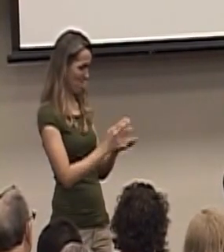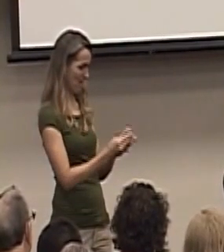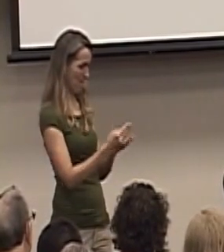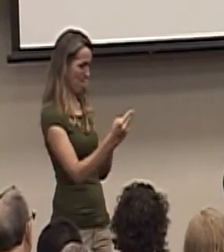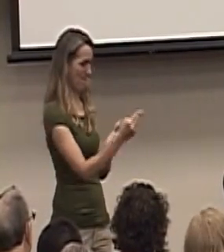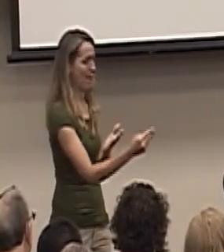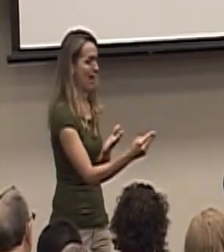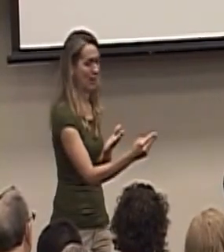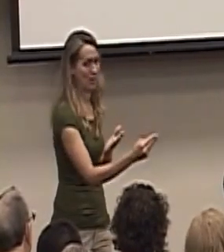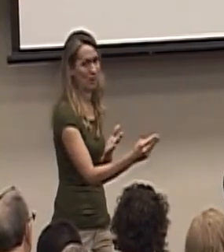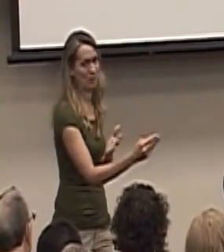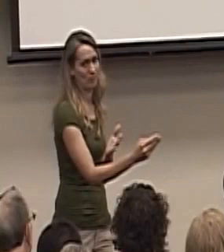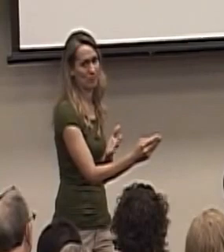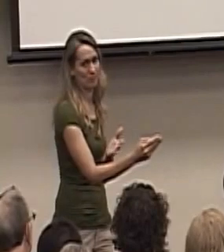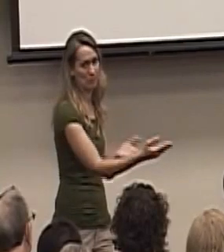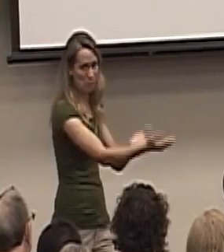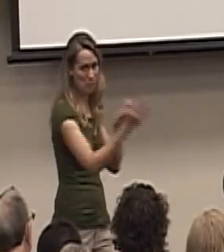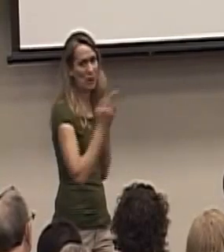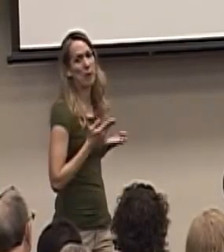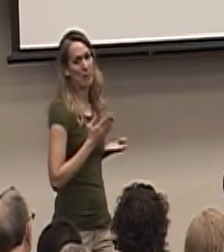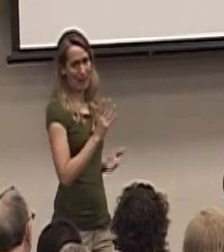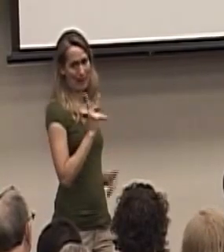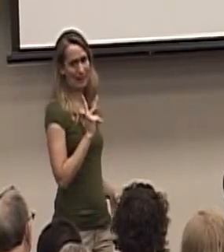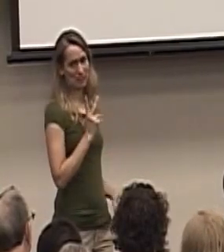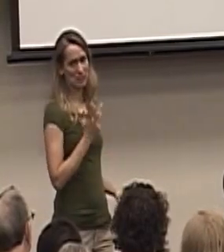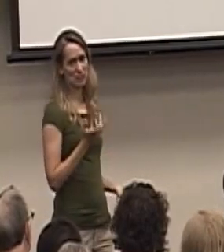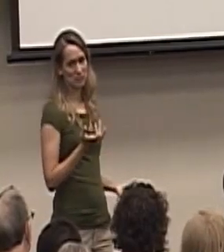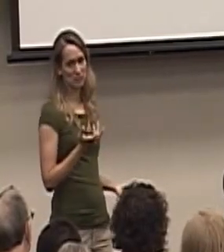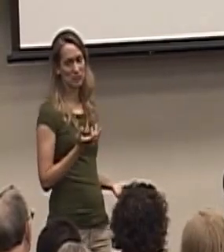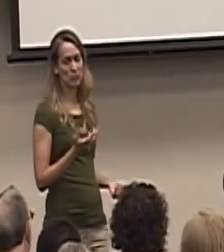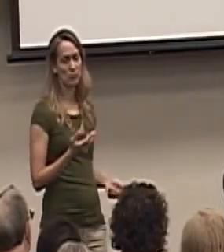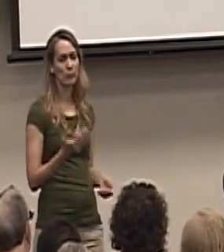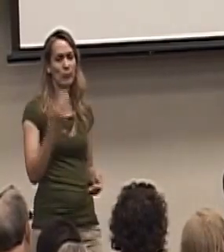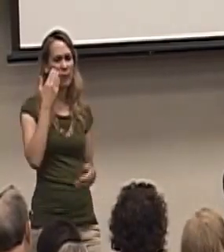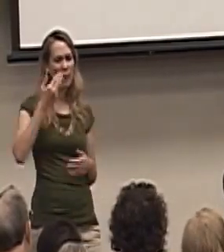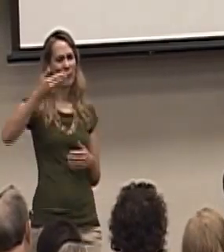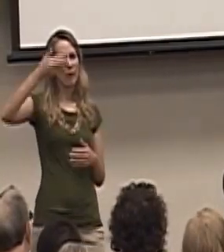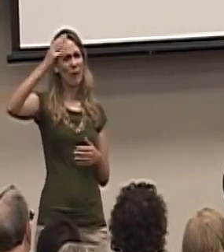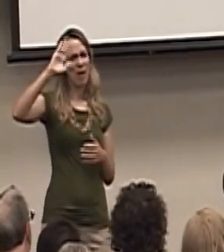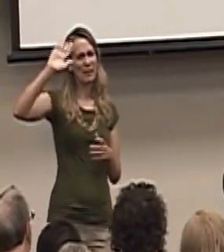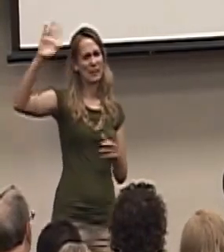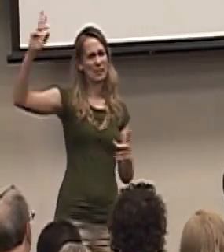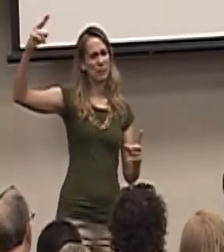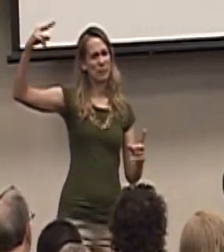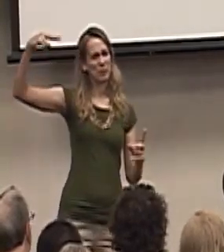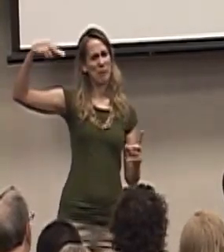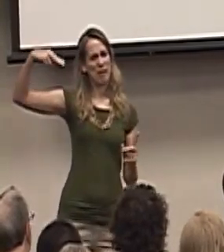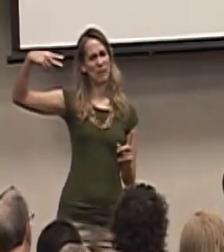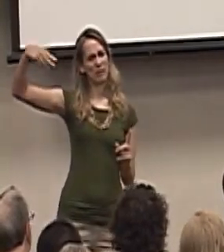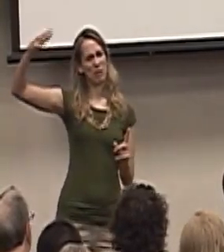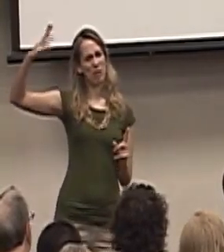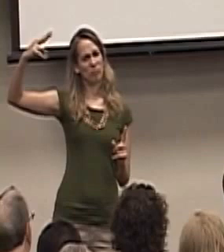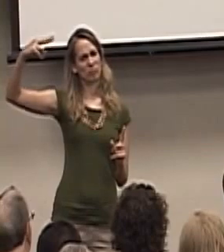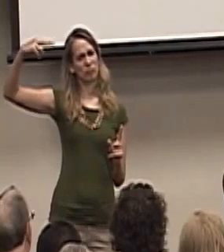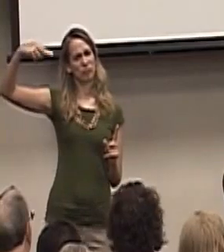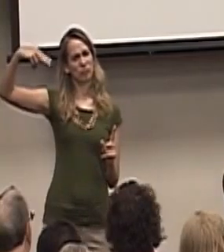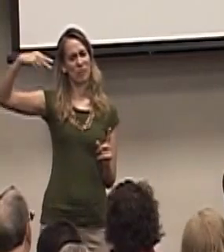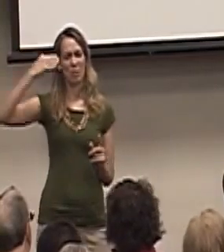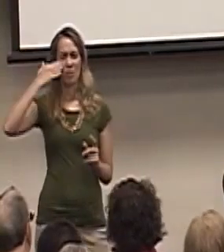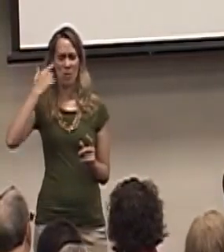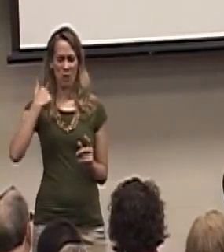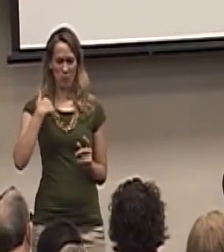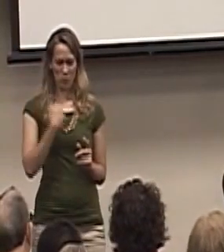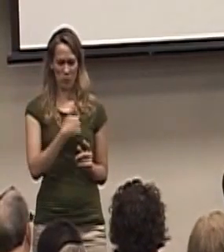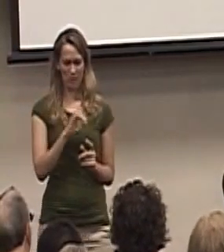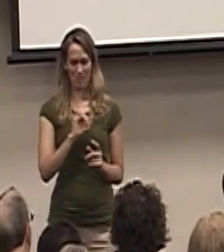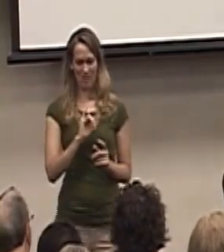Now we know this story from the perspective of God and from the perspective of us being that people that are set aside